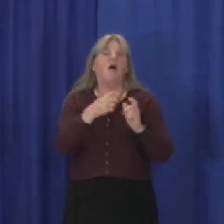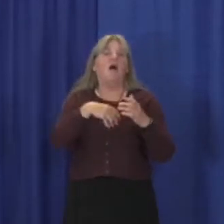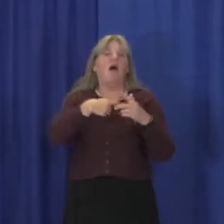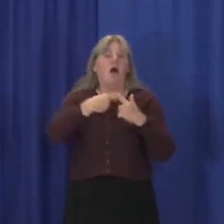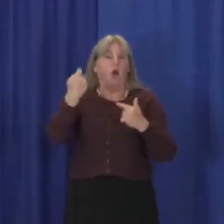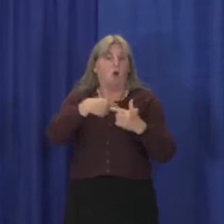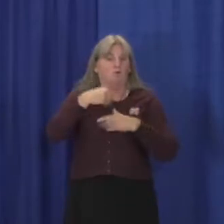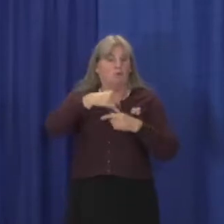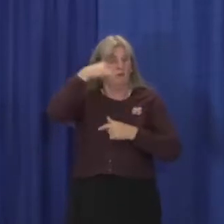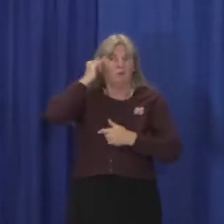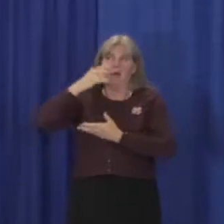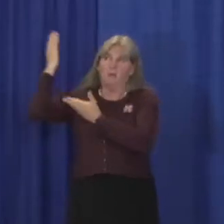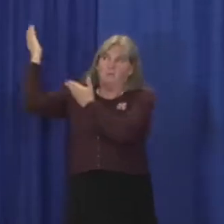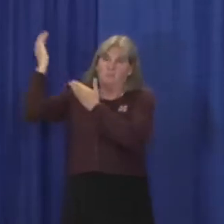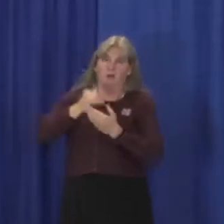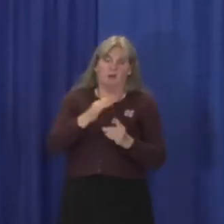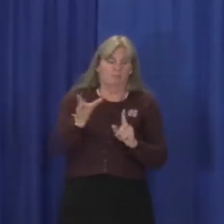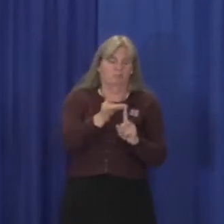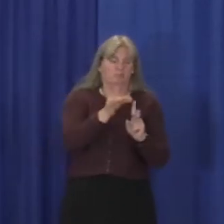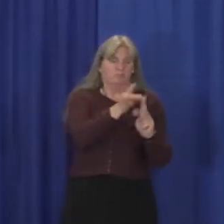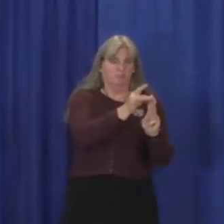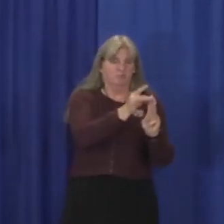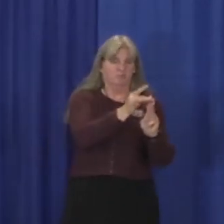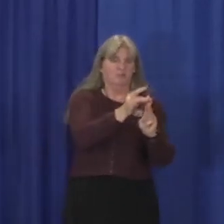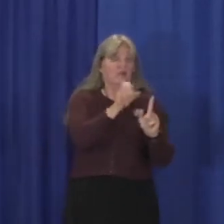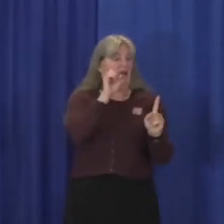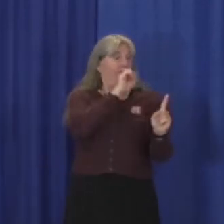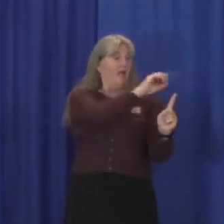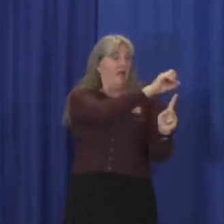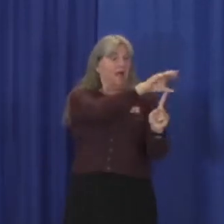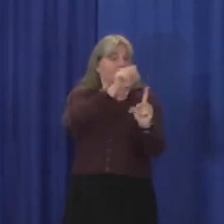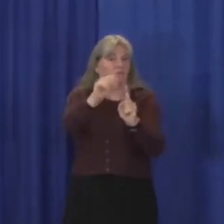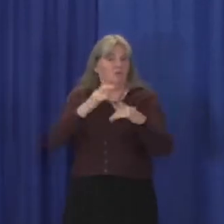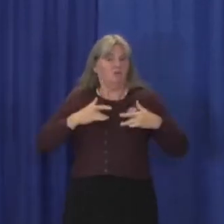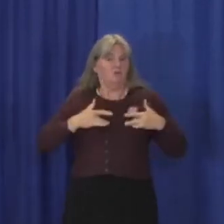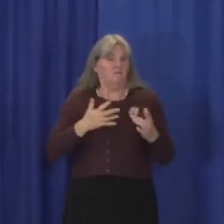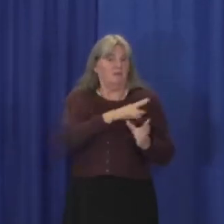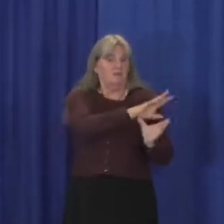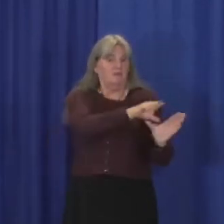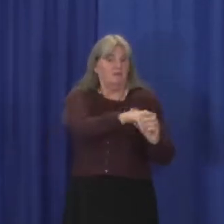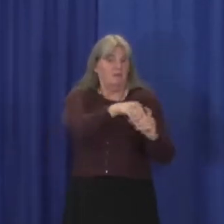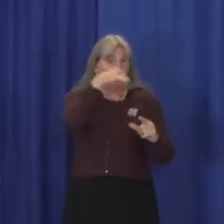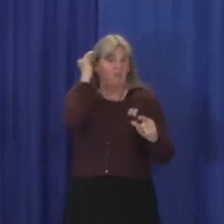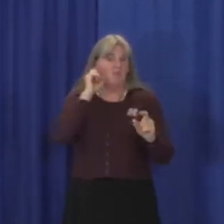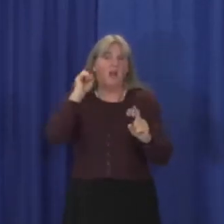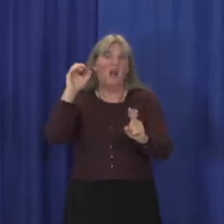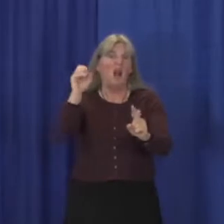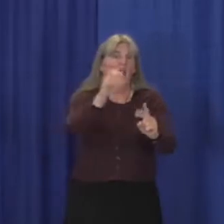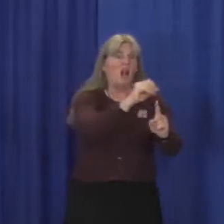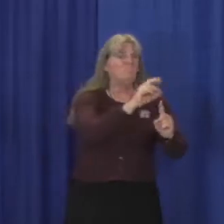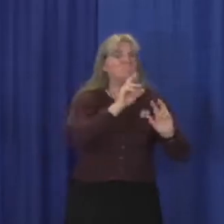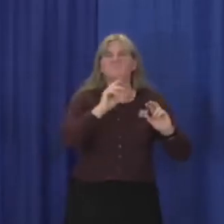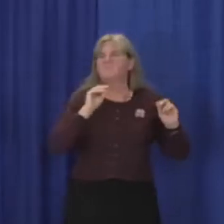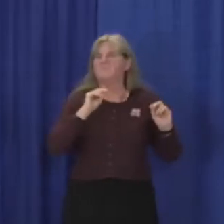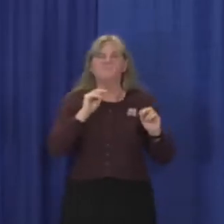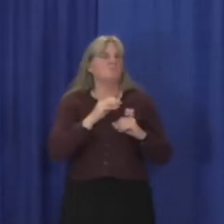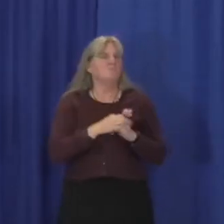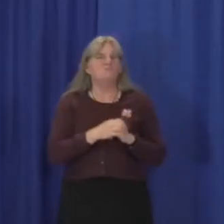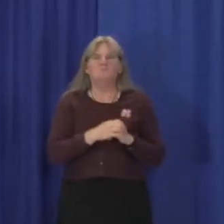territory, so there was no exposure events within the Yukon associated with these